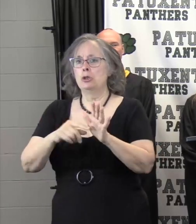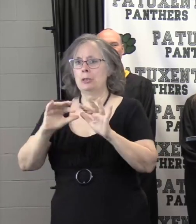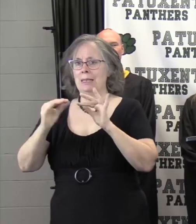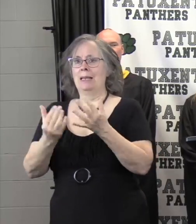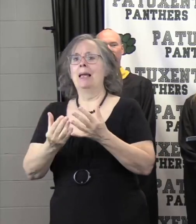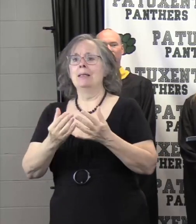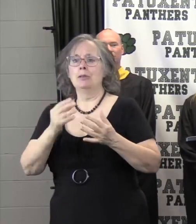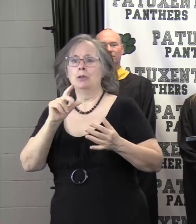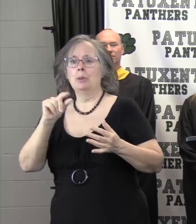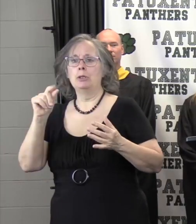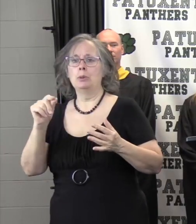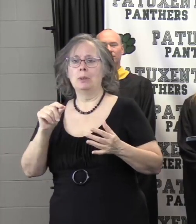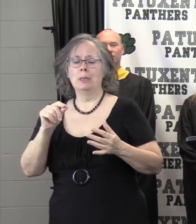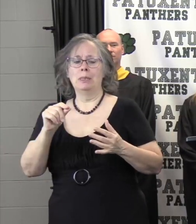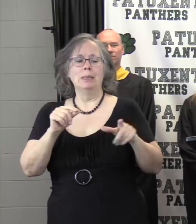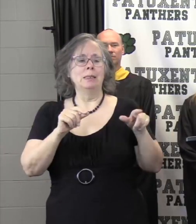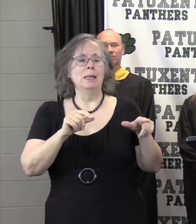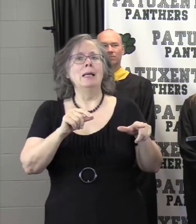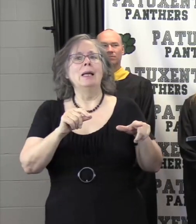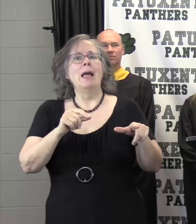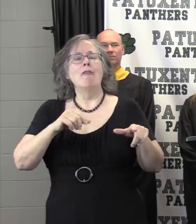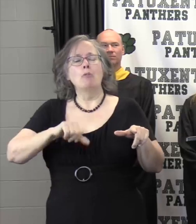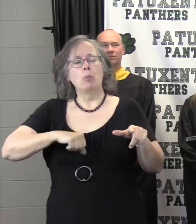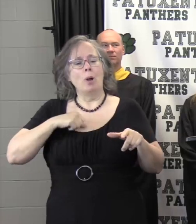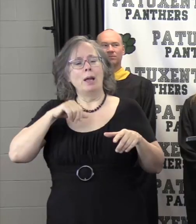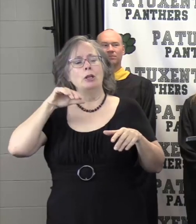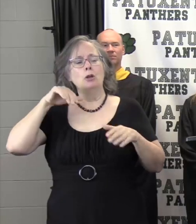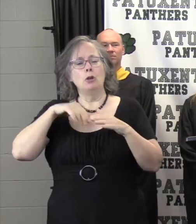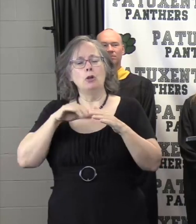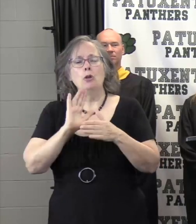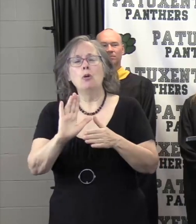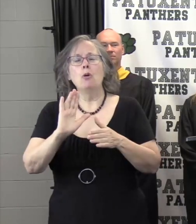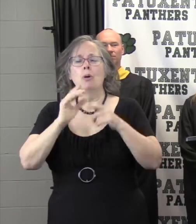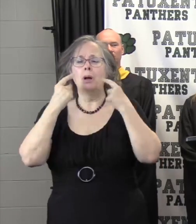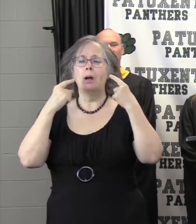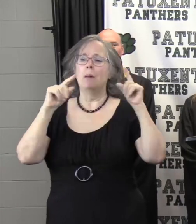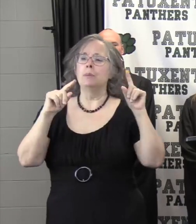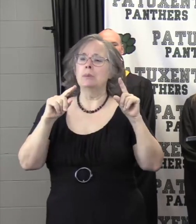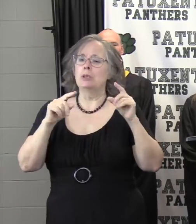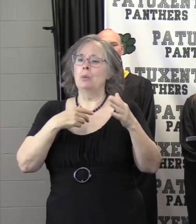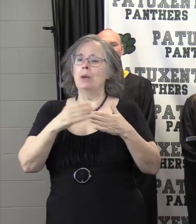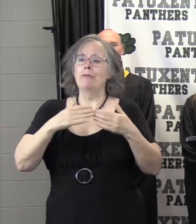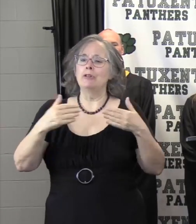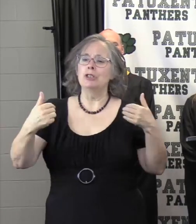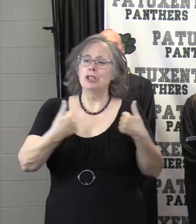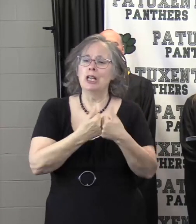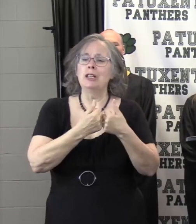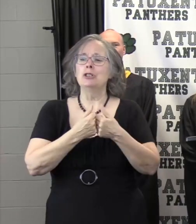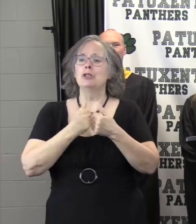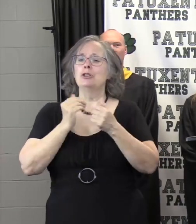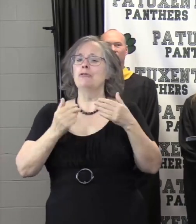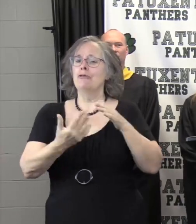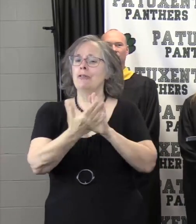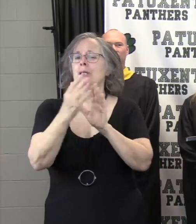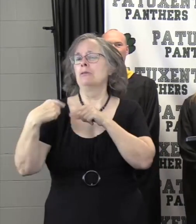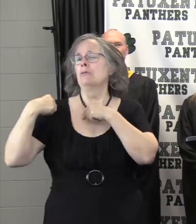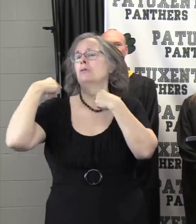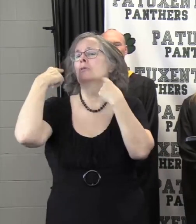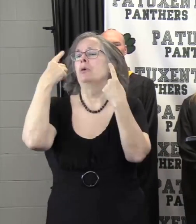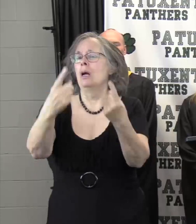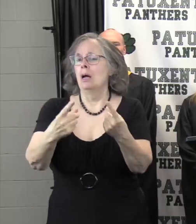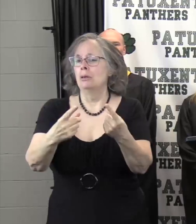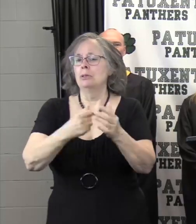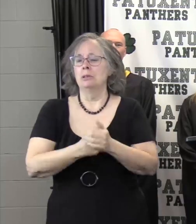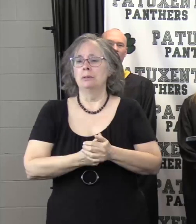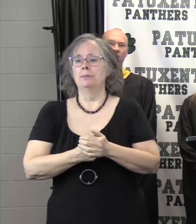Take pride in your accomplishments and your triumph over the challenges you have faced, not only this year, but all the challenges you have overcome.